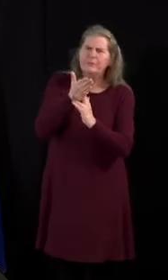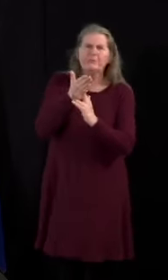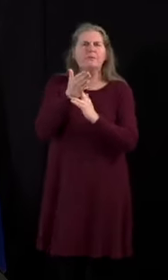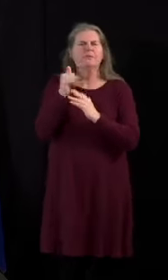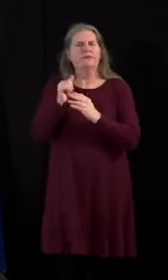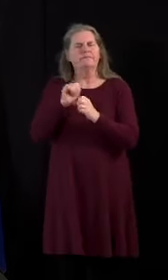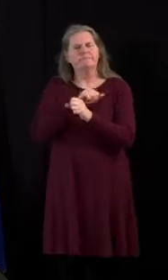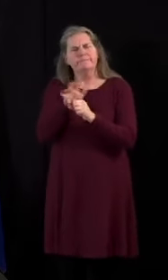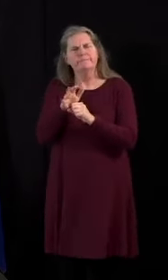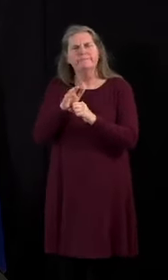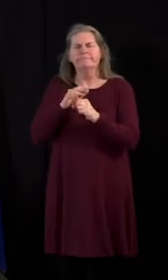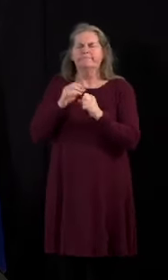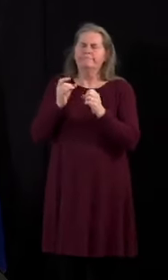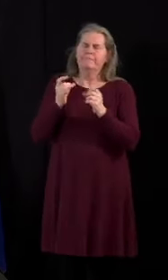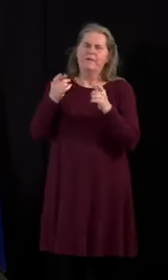pandemic.